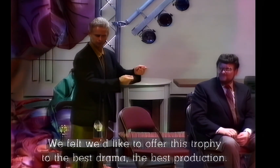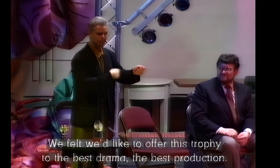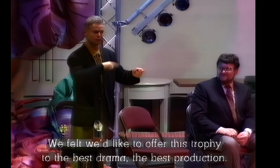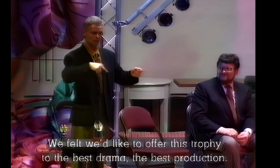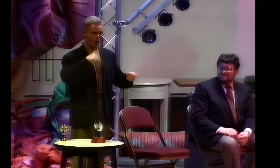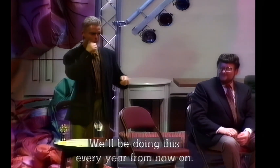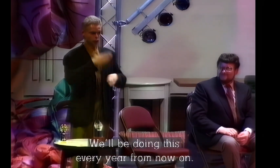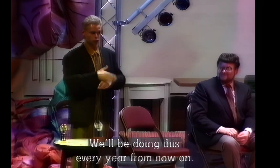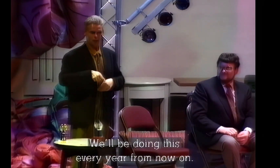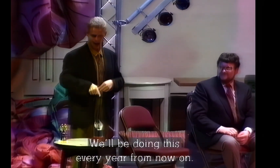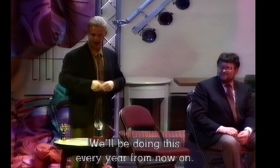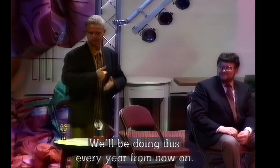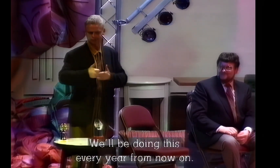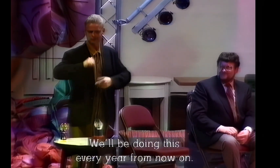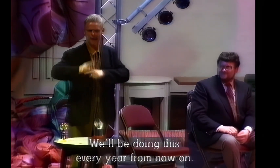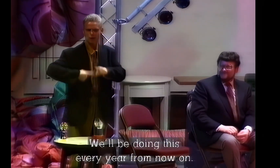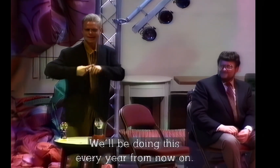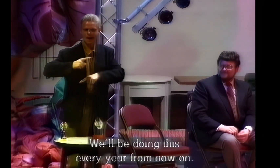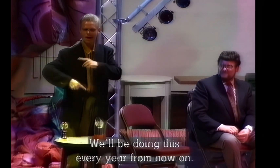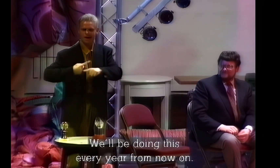production. And we'll be doing this every